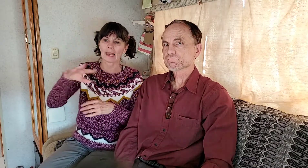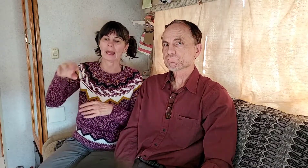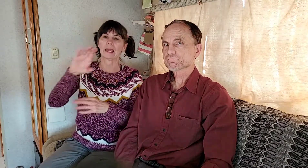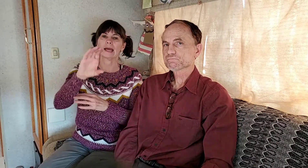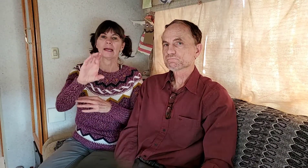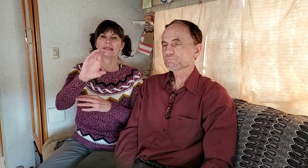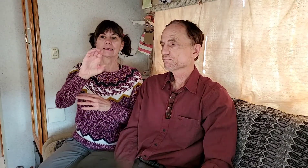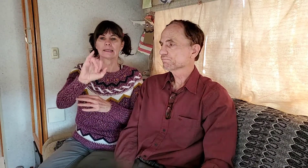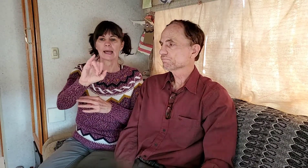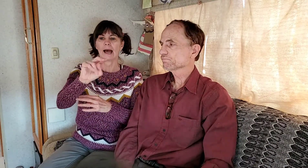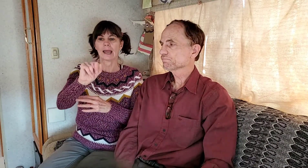spelling